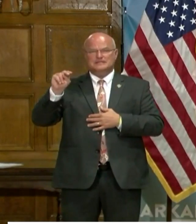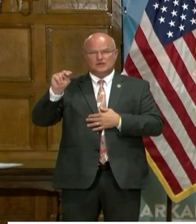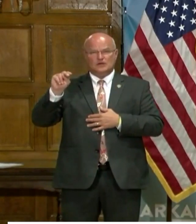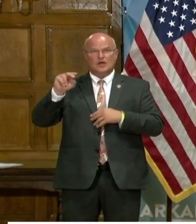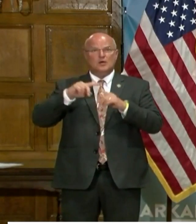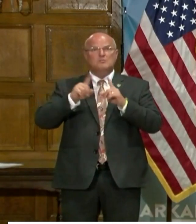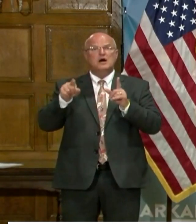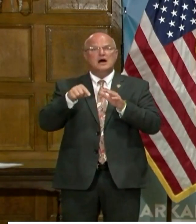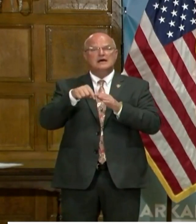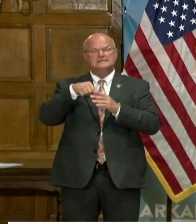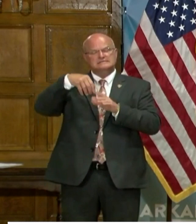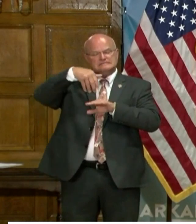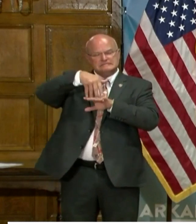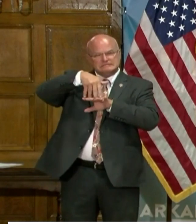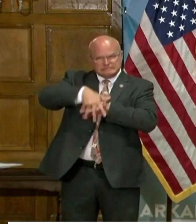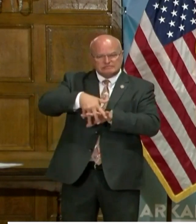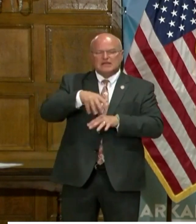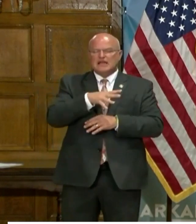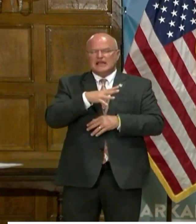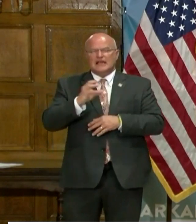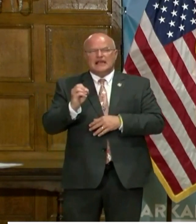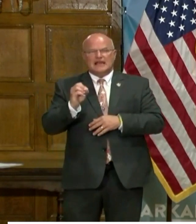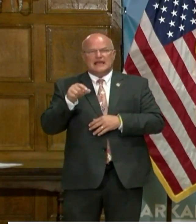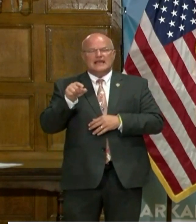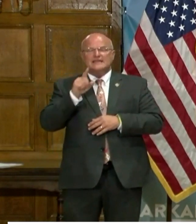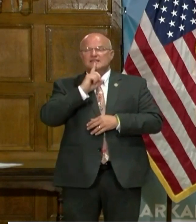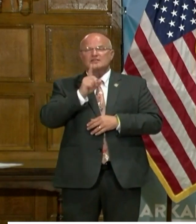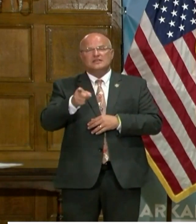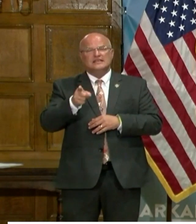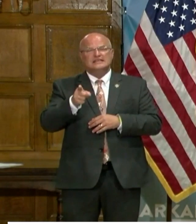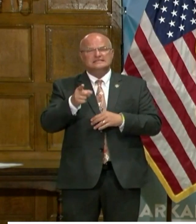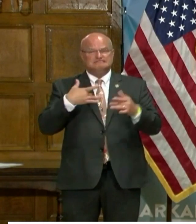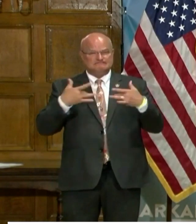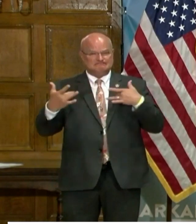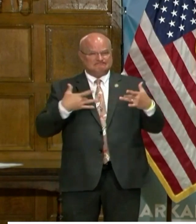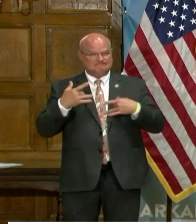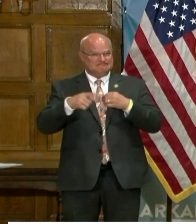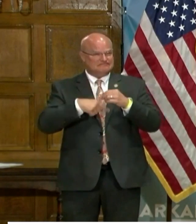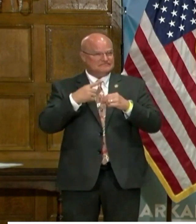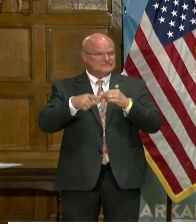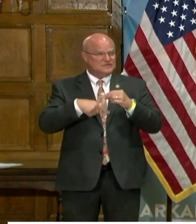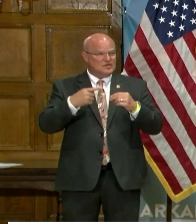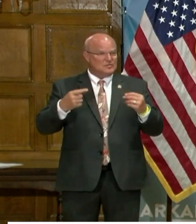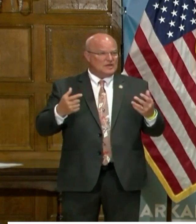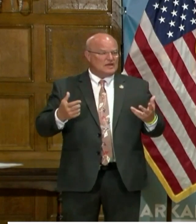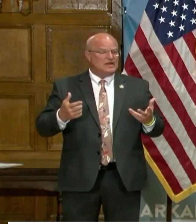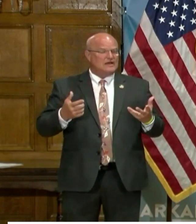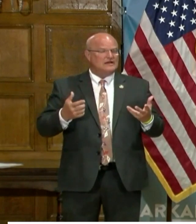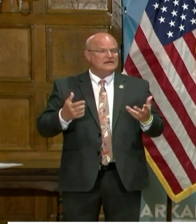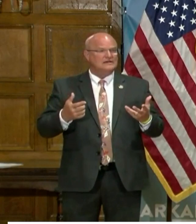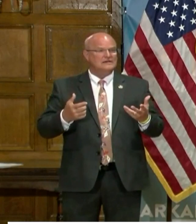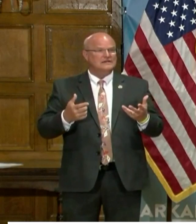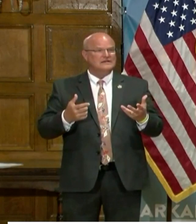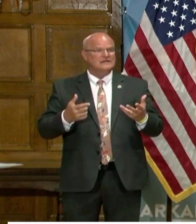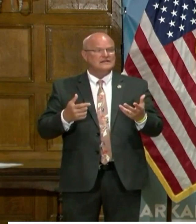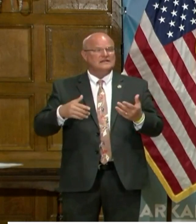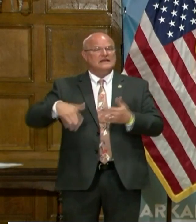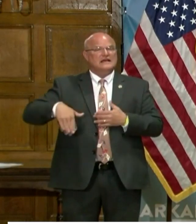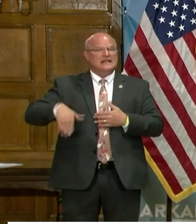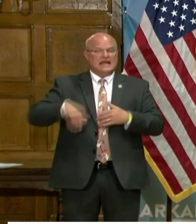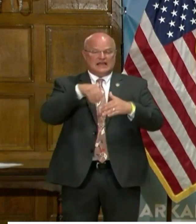it does go deeper, and there is concern about the lack